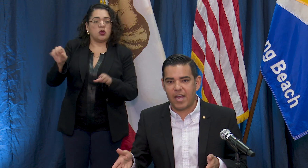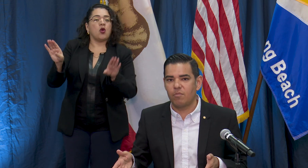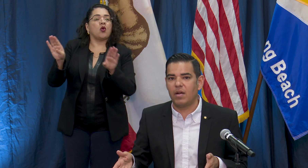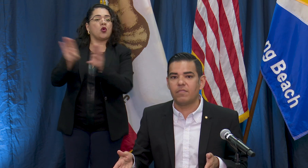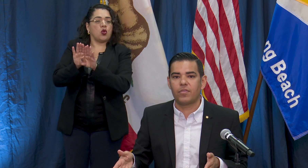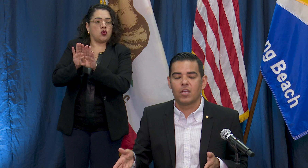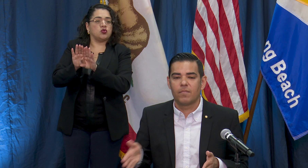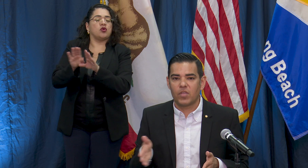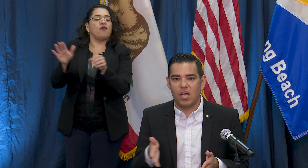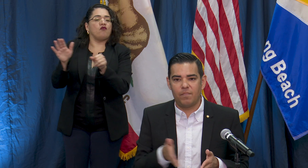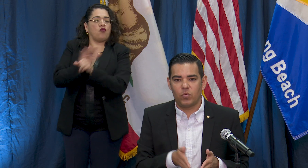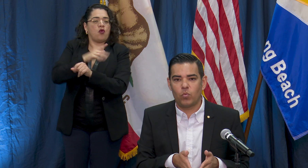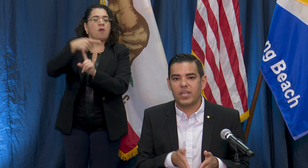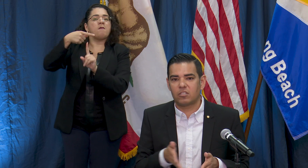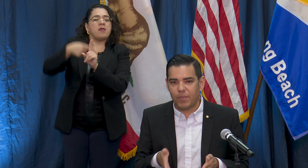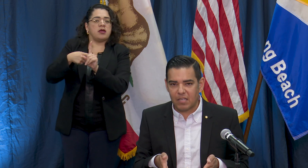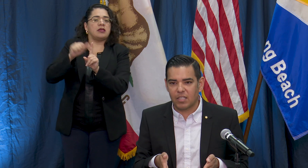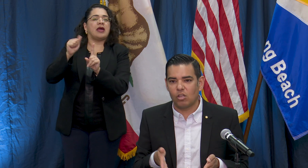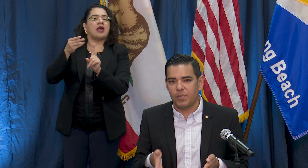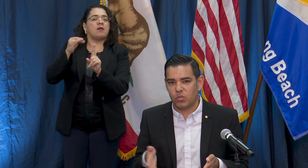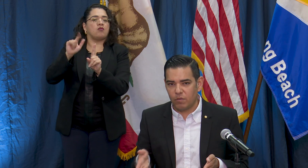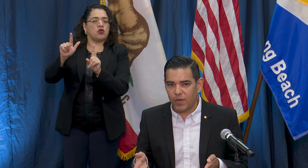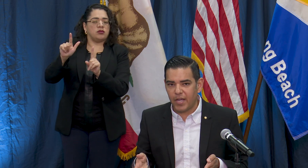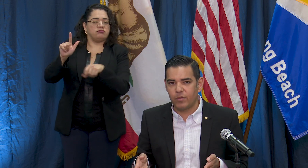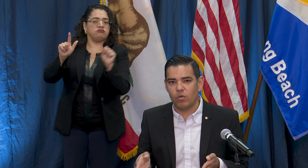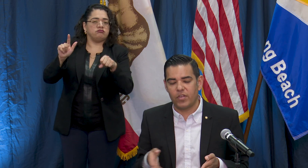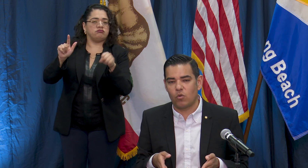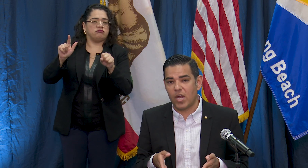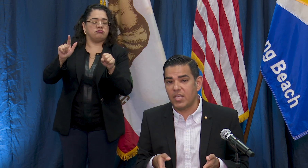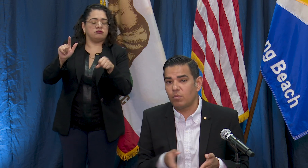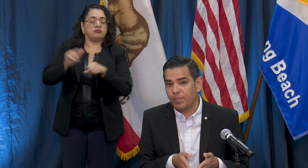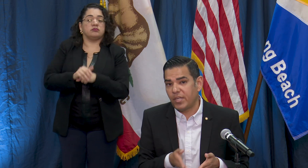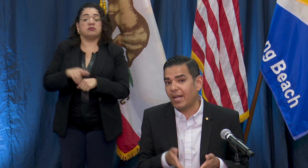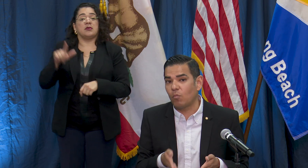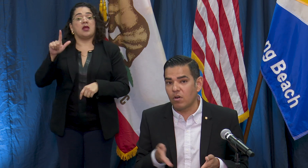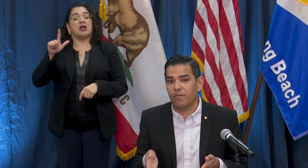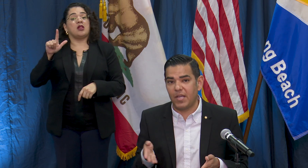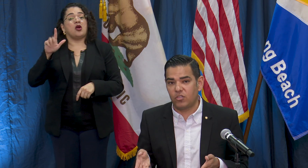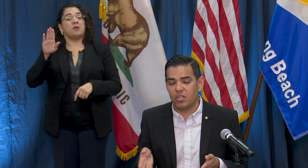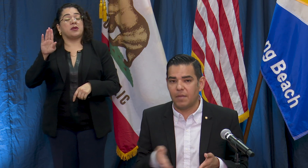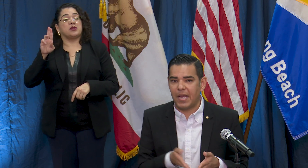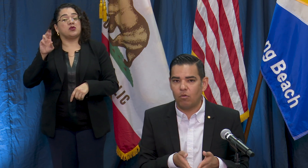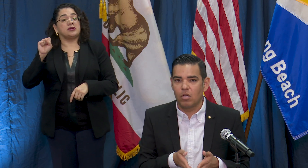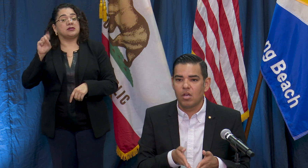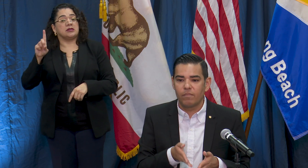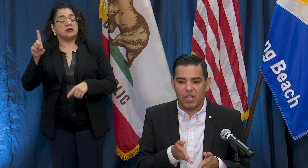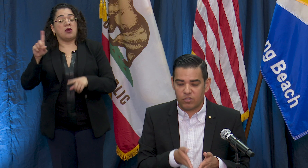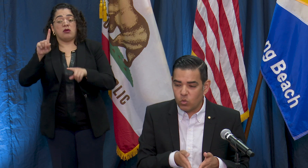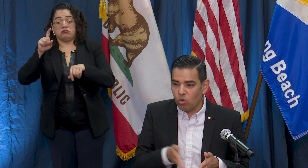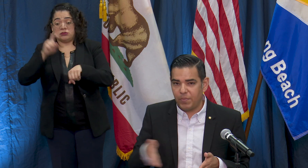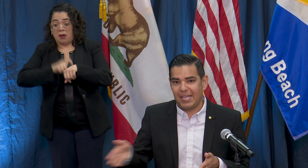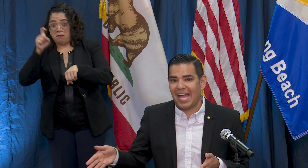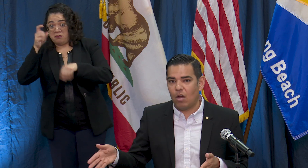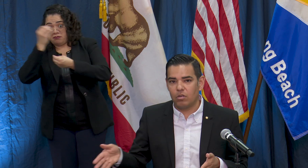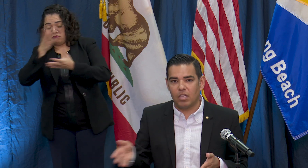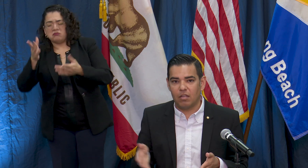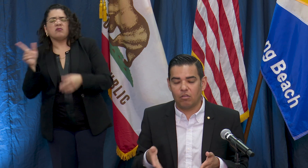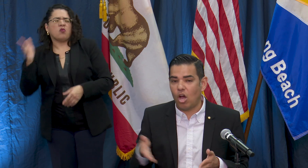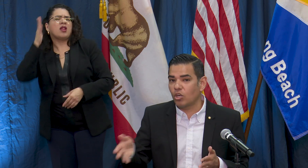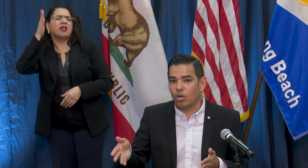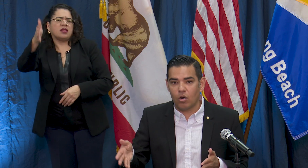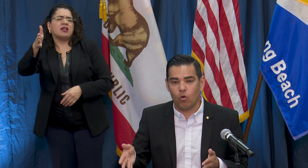this entire month. We expect that Long Beach Unified, when they are ready, will be putting out more information about school being